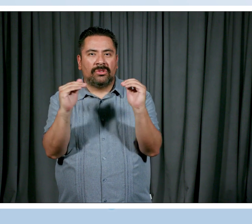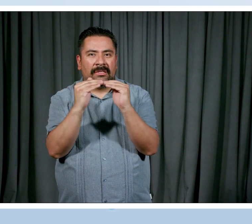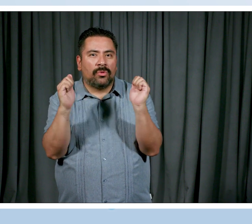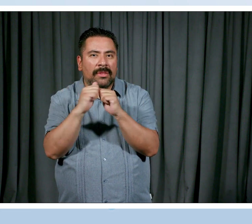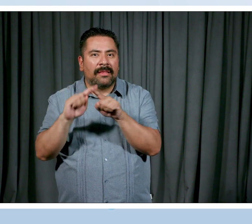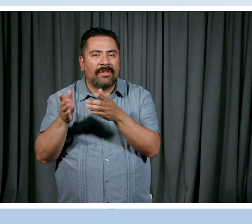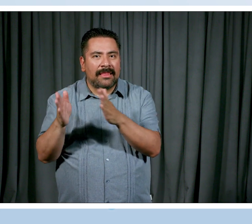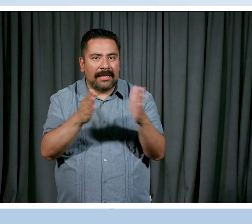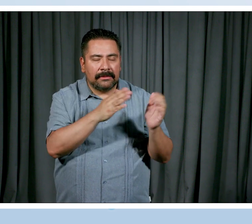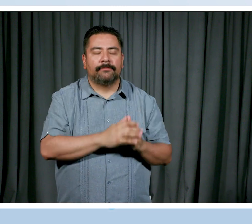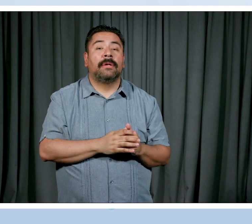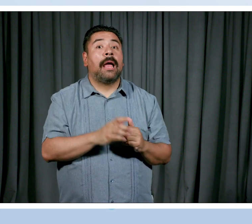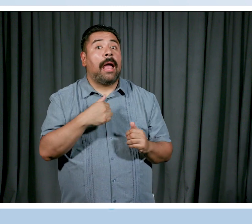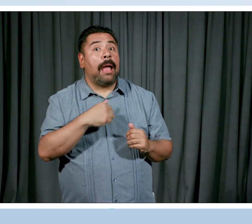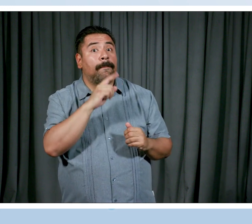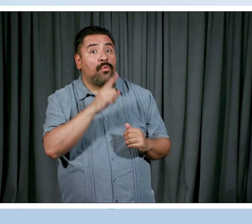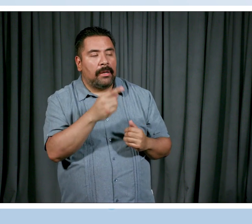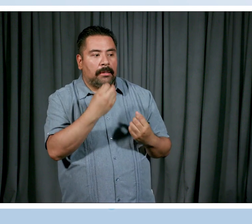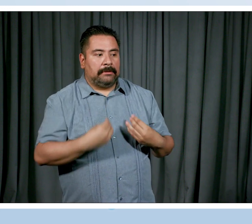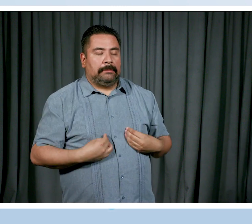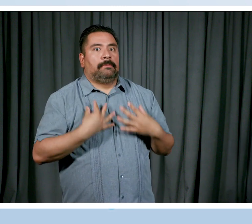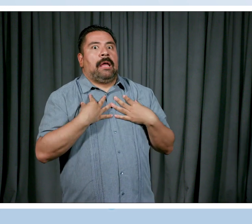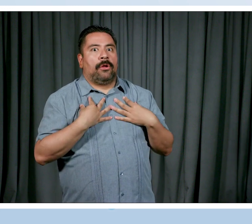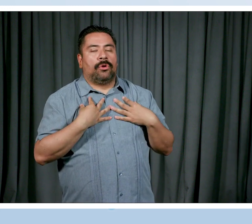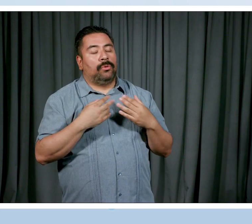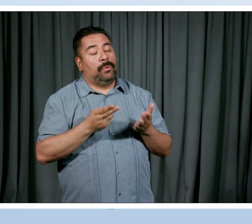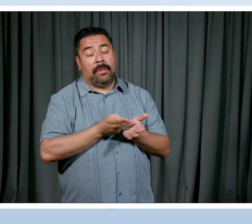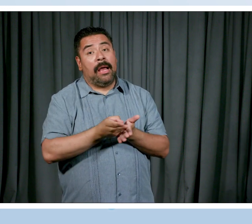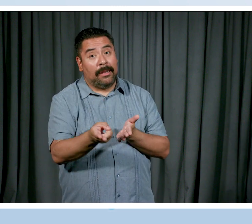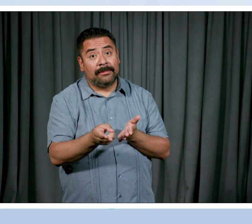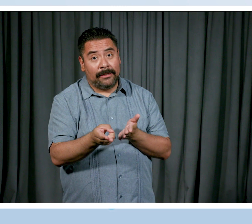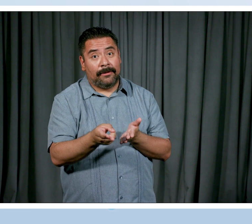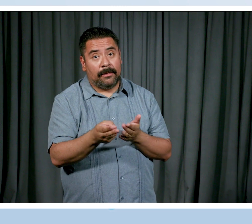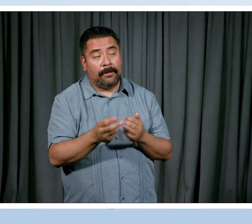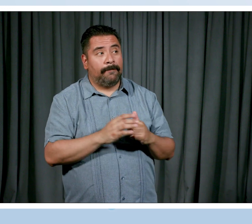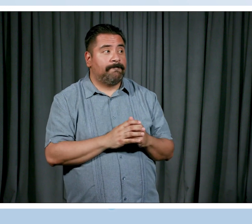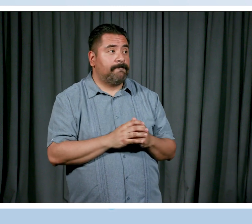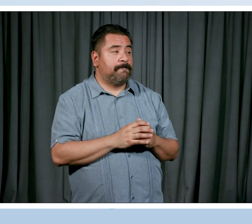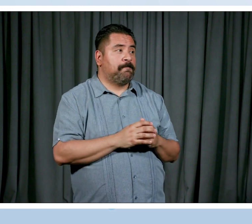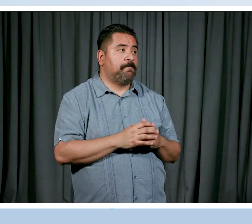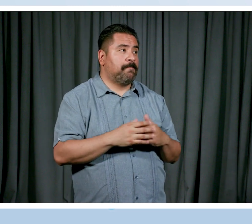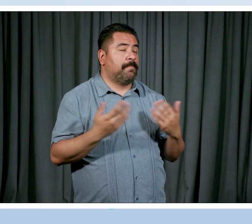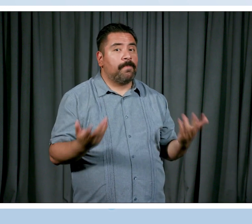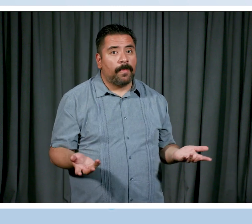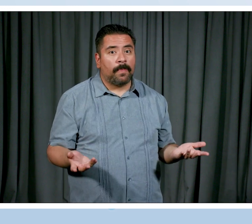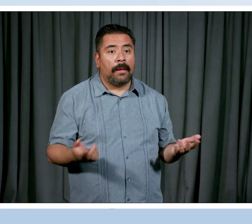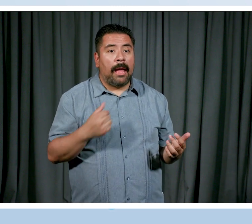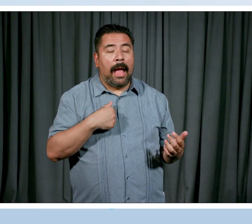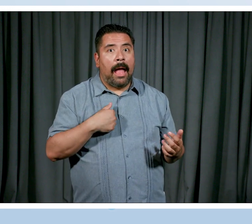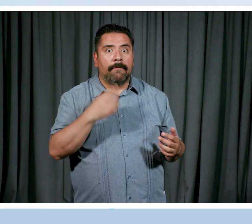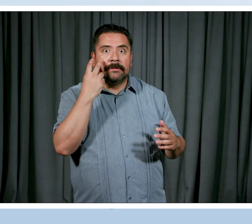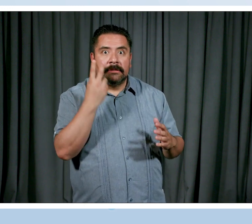different stuff. So I am really inspired, honestly, that I